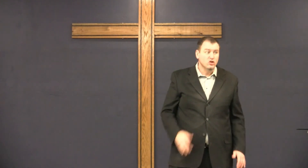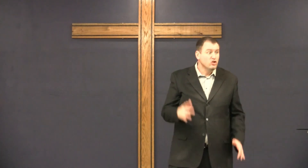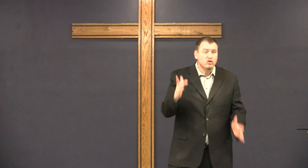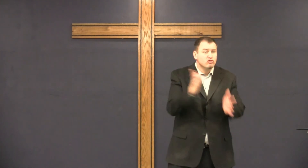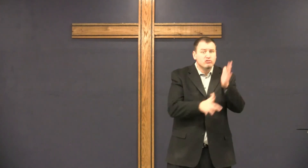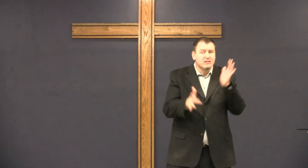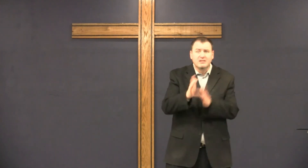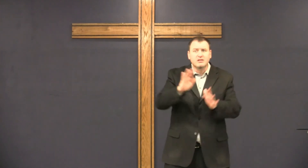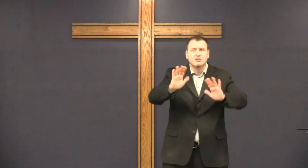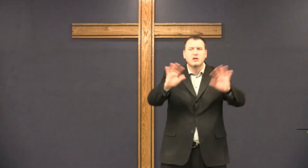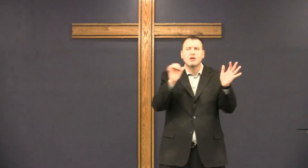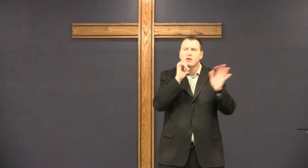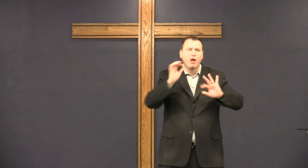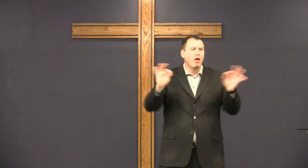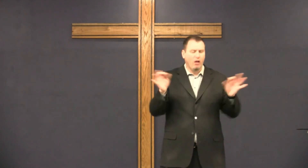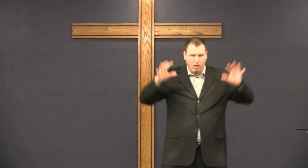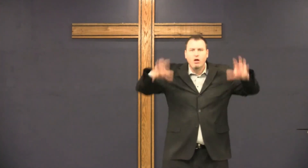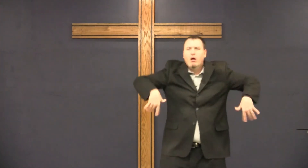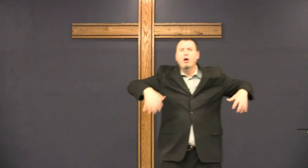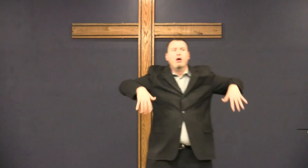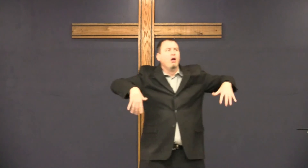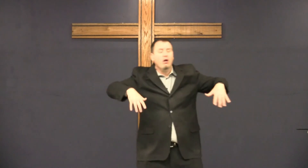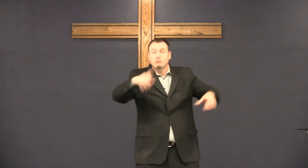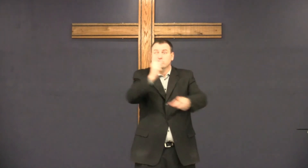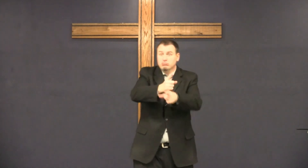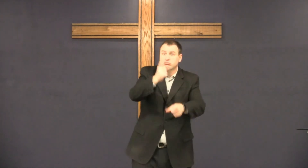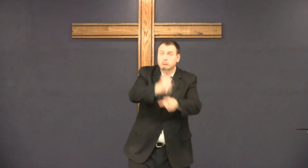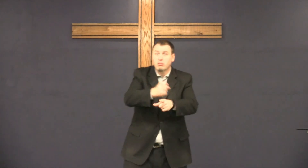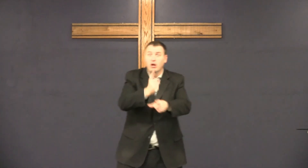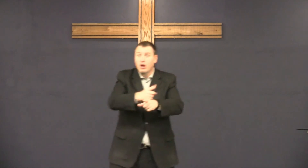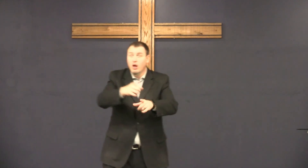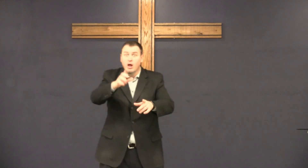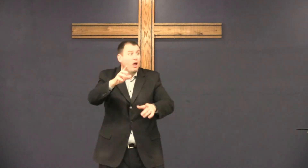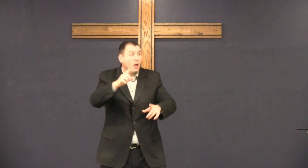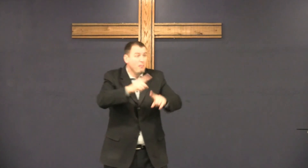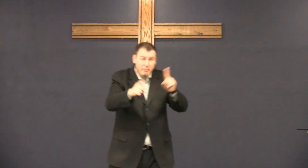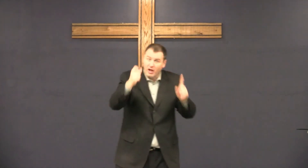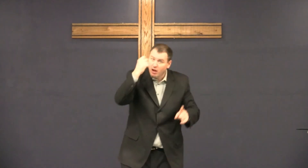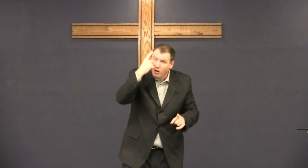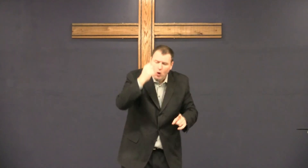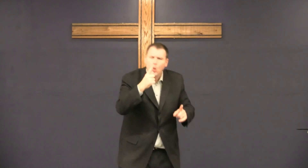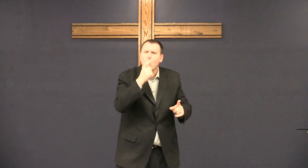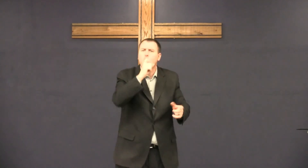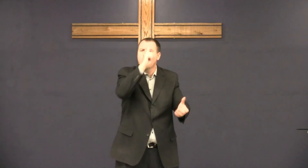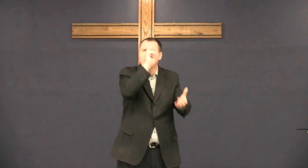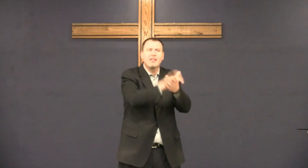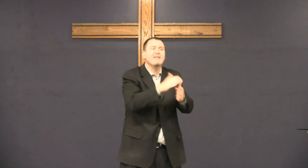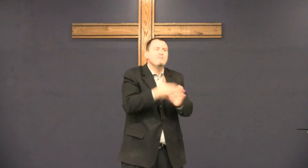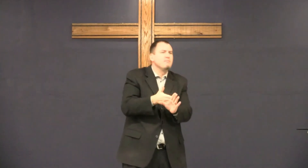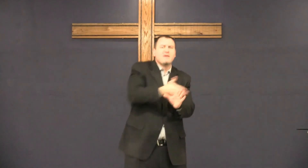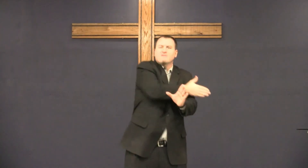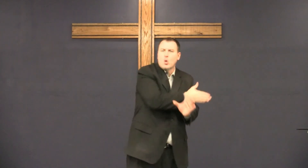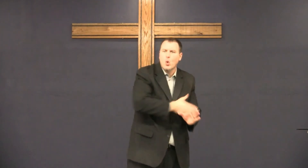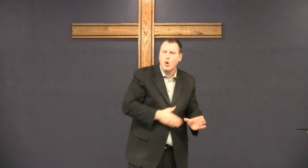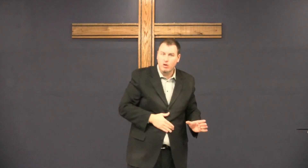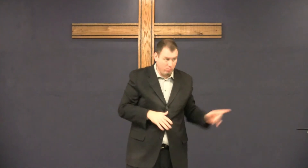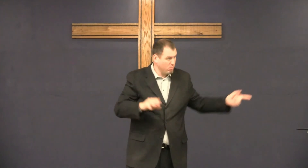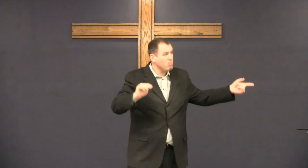to life. Jesus is not shocked, right? But who believed